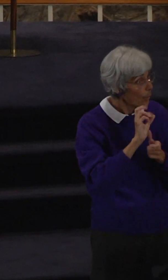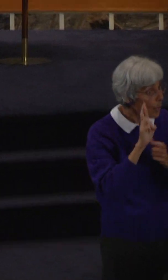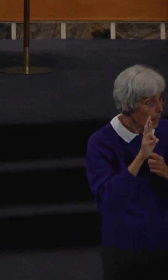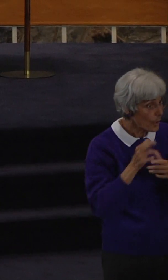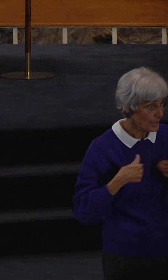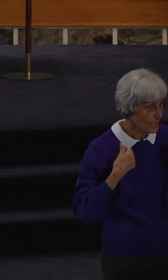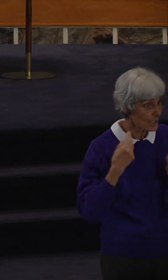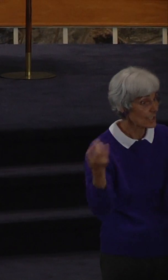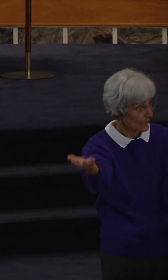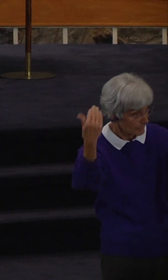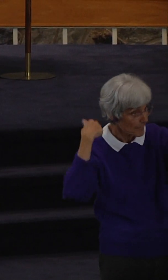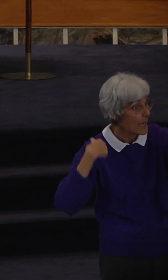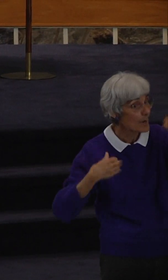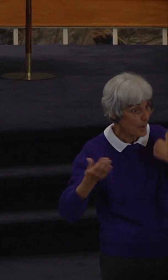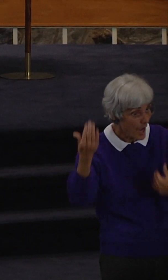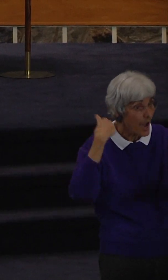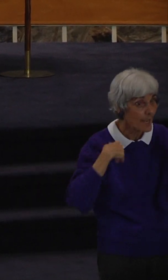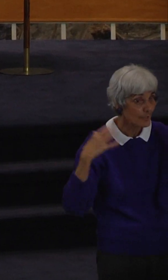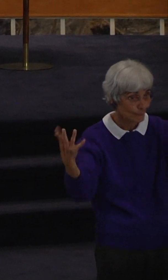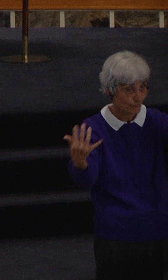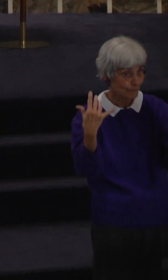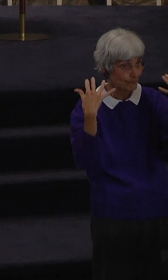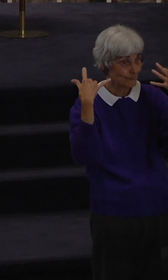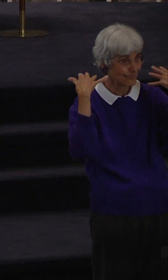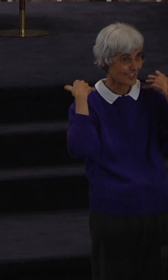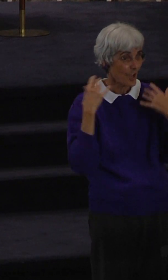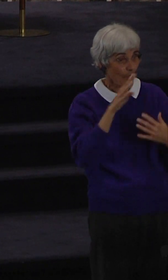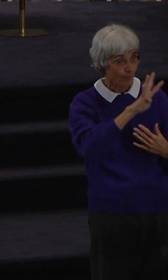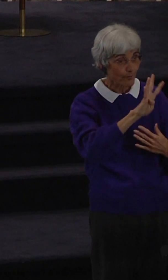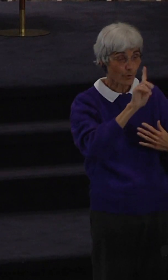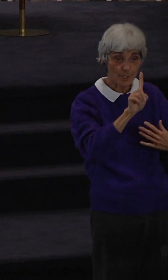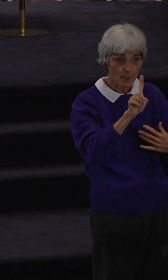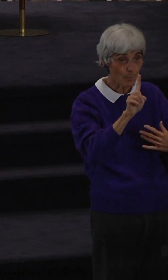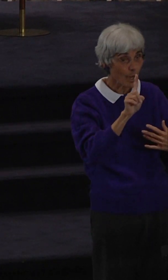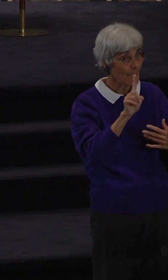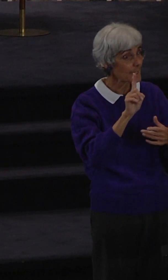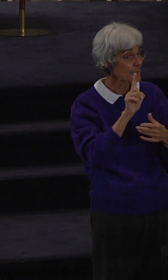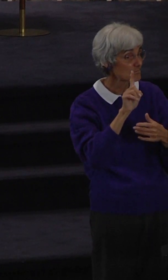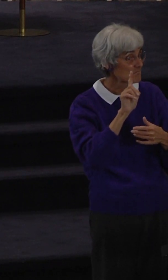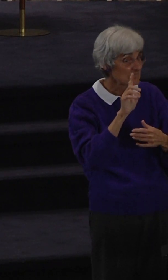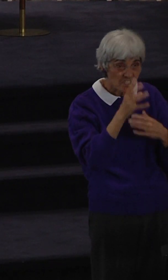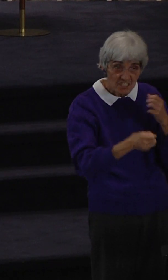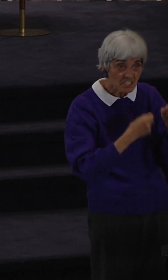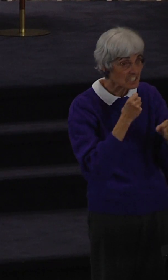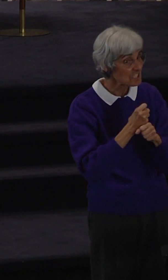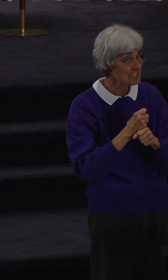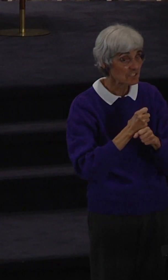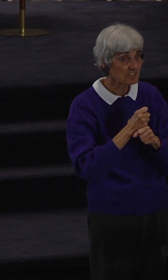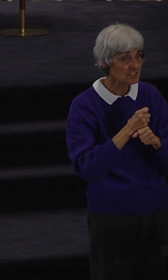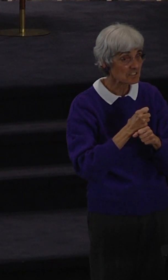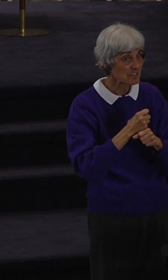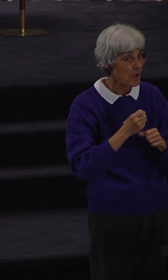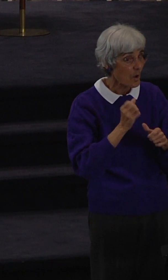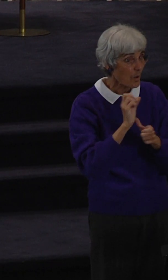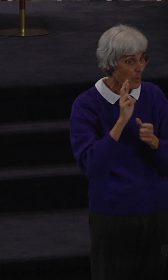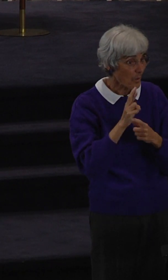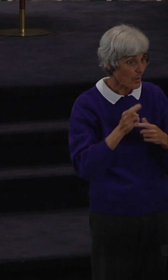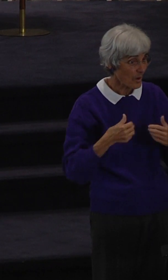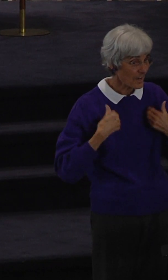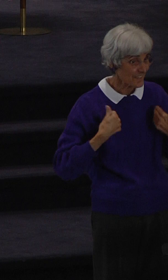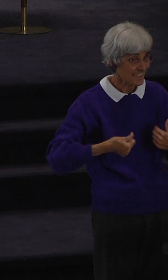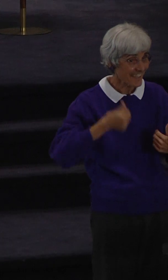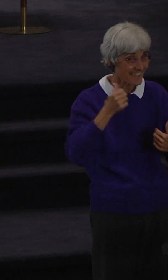down. 41 years old and younger, you can come on